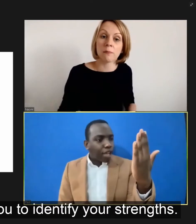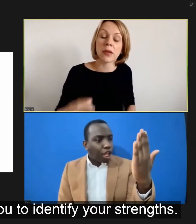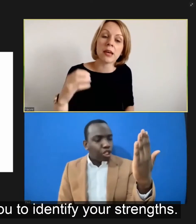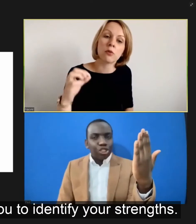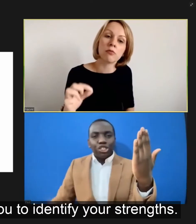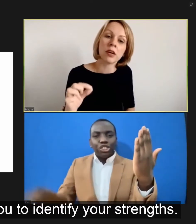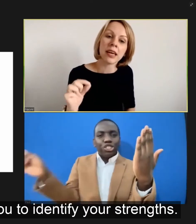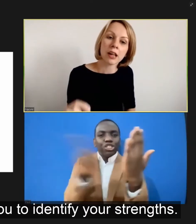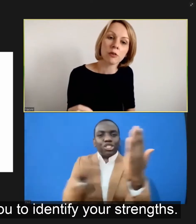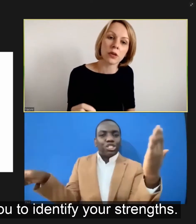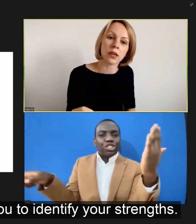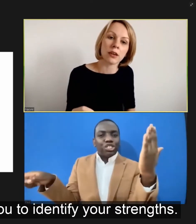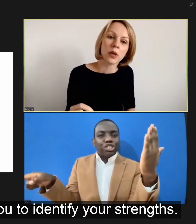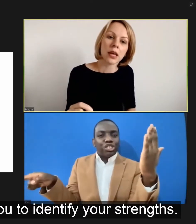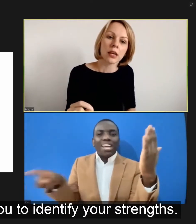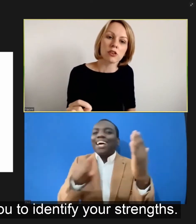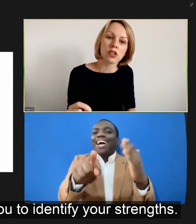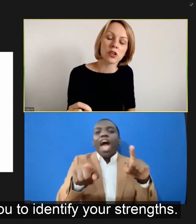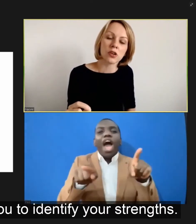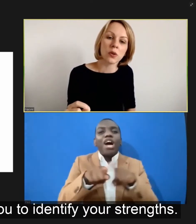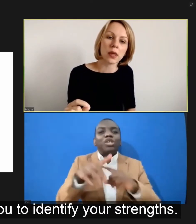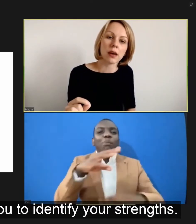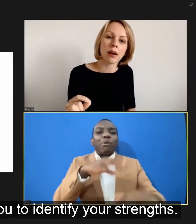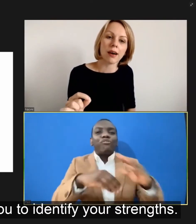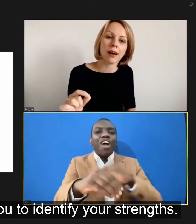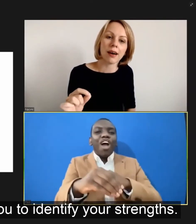but it will really help you to